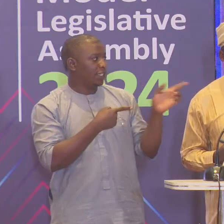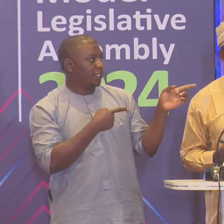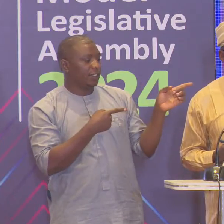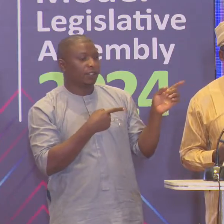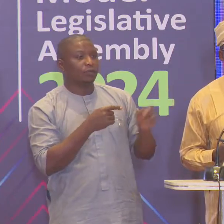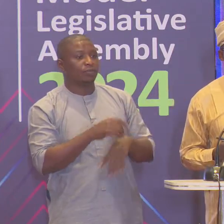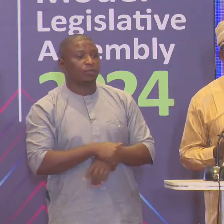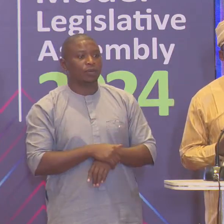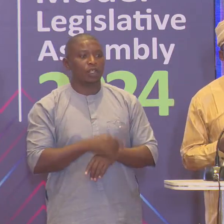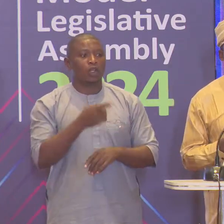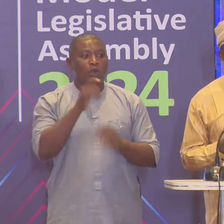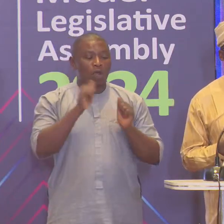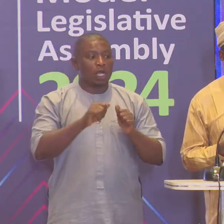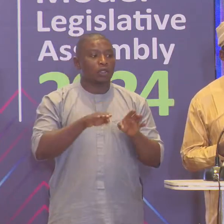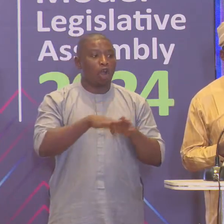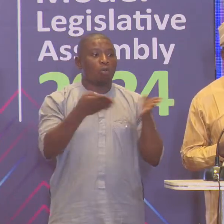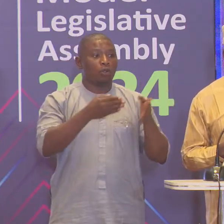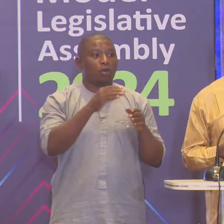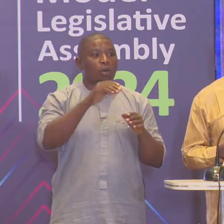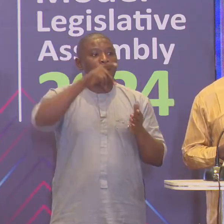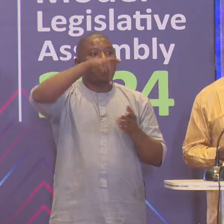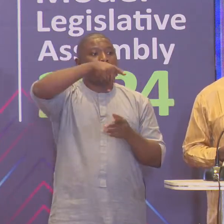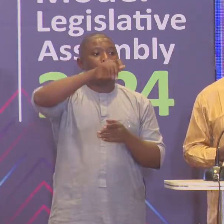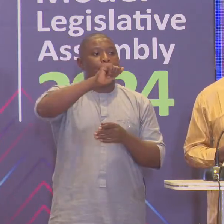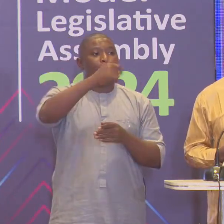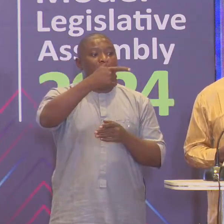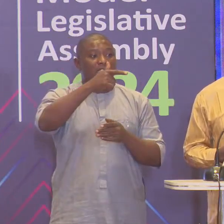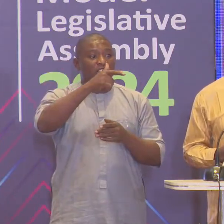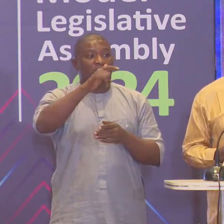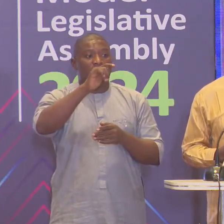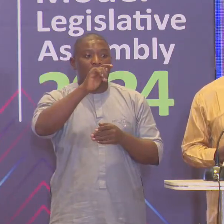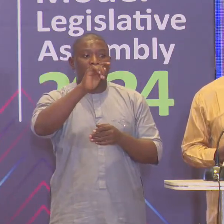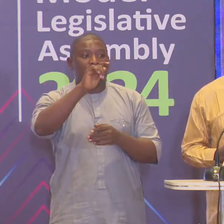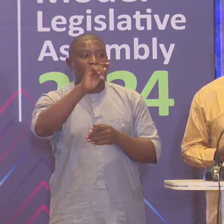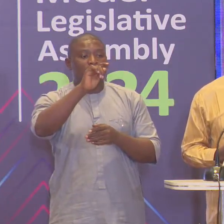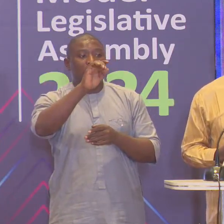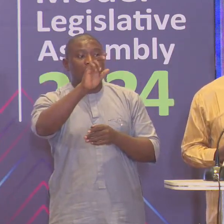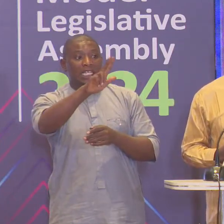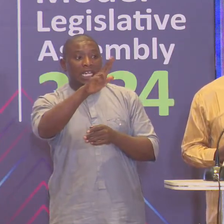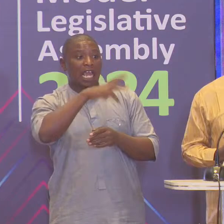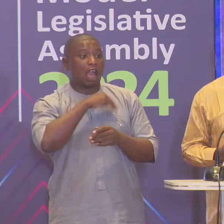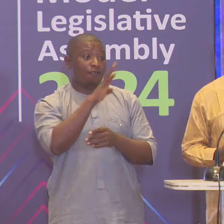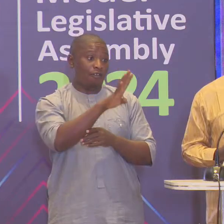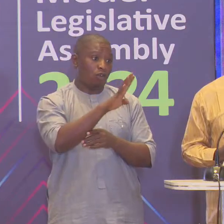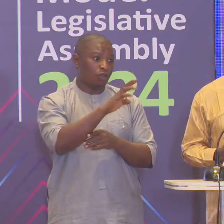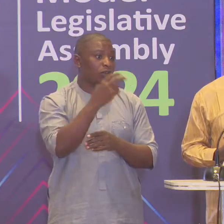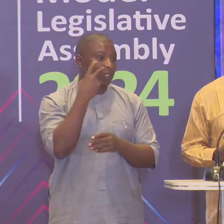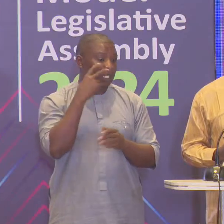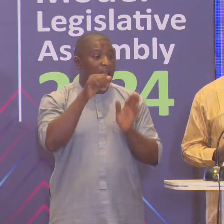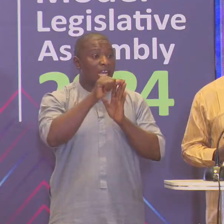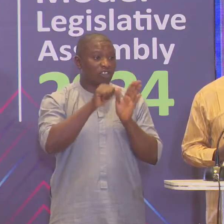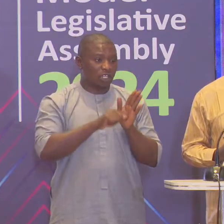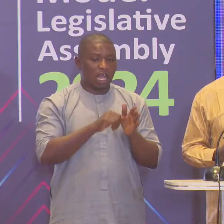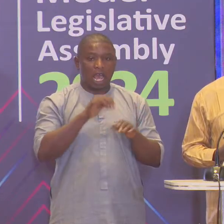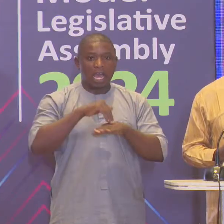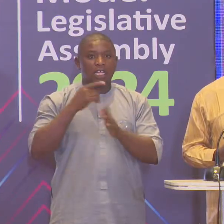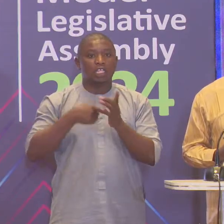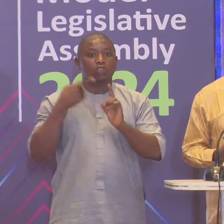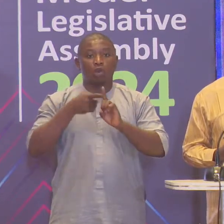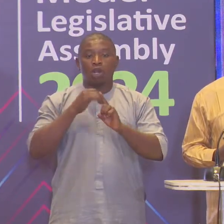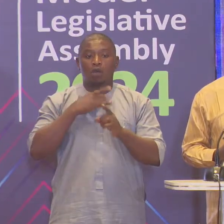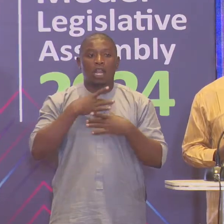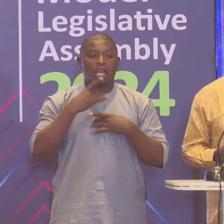this, you can refer to page 3 and 4 for the agenda. And at this point, I would like to invite for his Goodwill